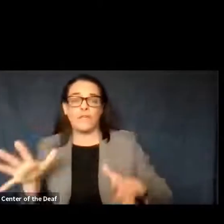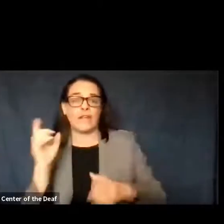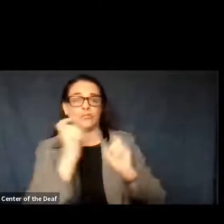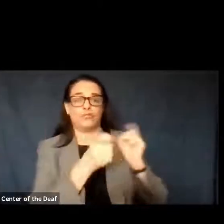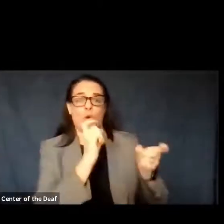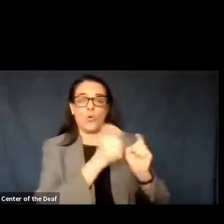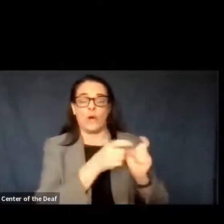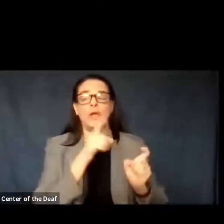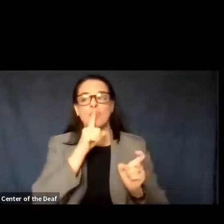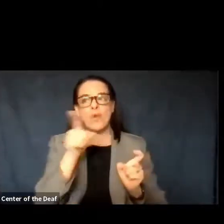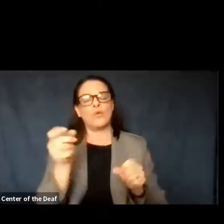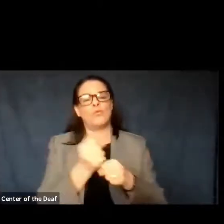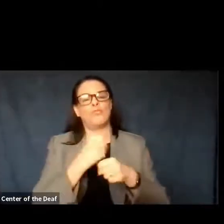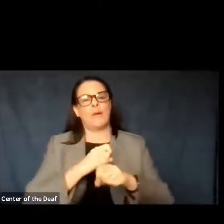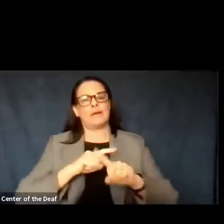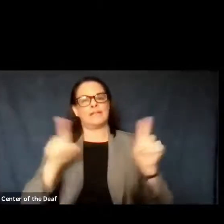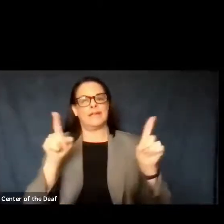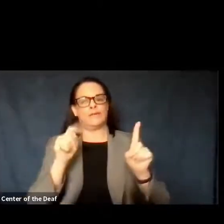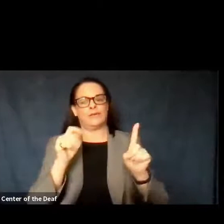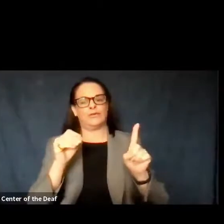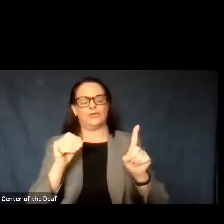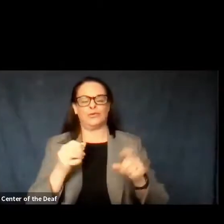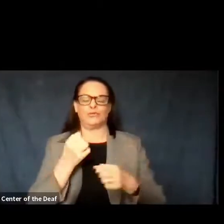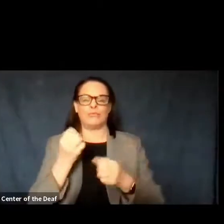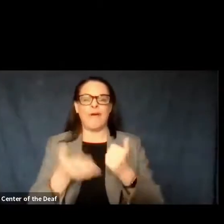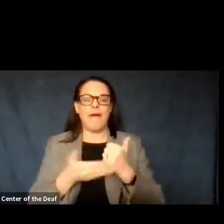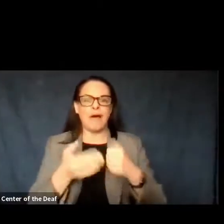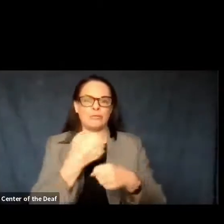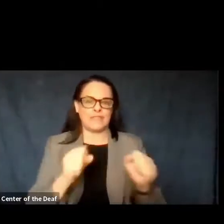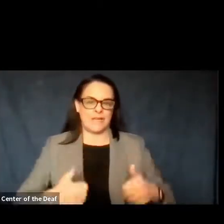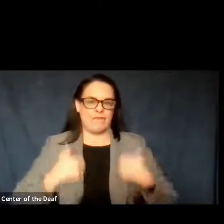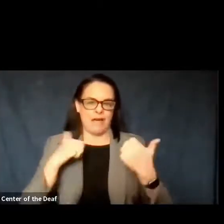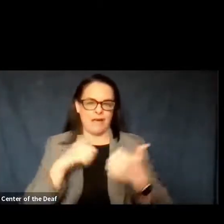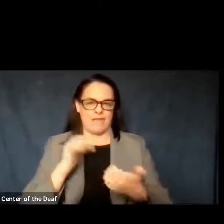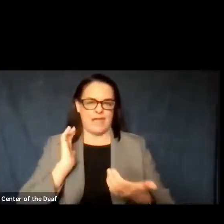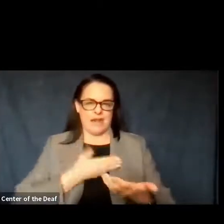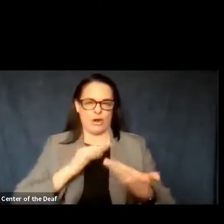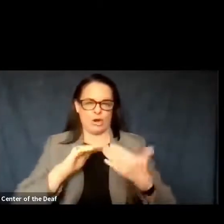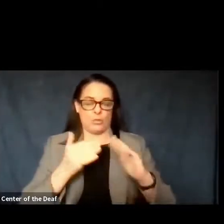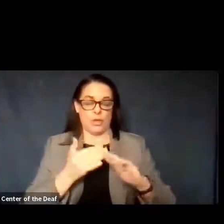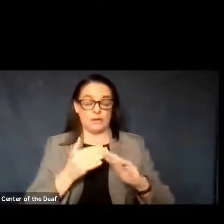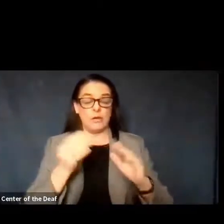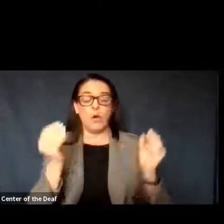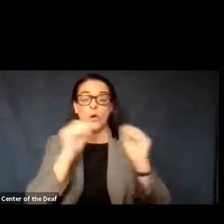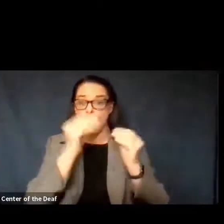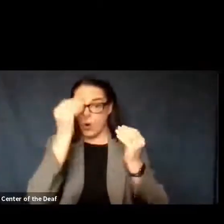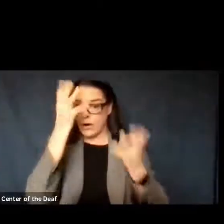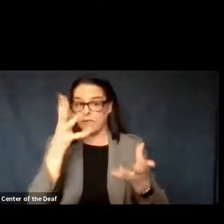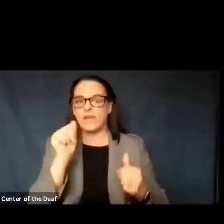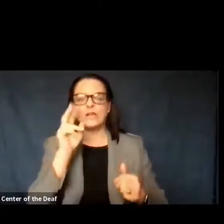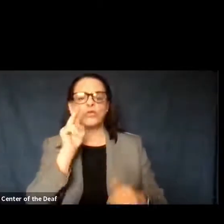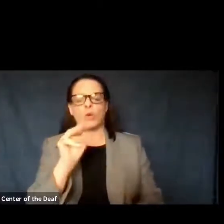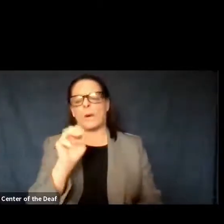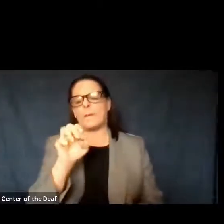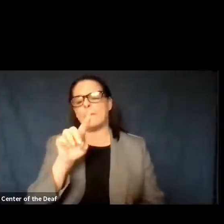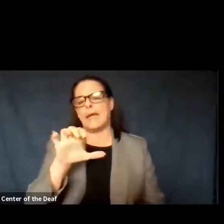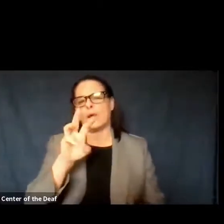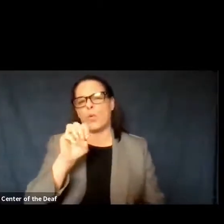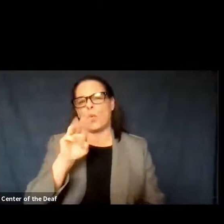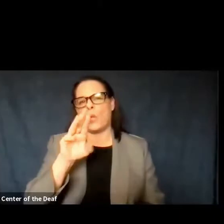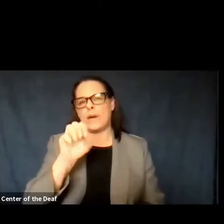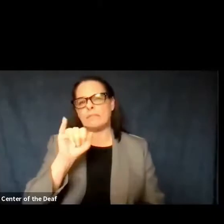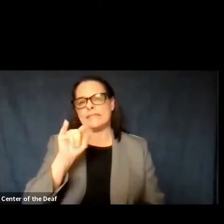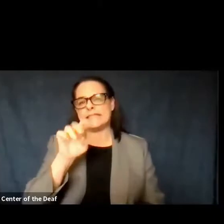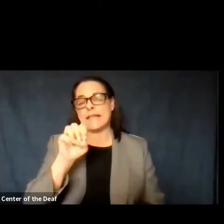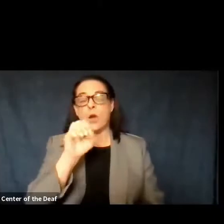our community. For more information, check out Medic's website for details on how you can donate, or you can give them a call